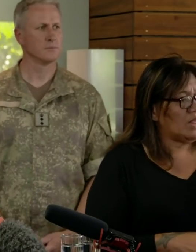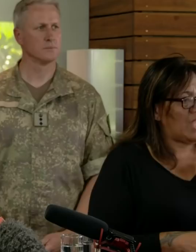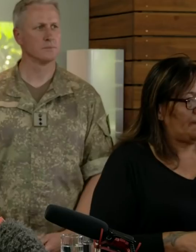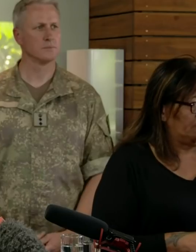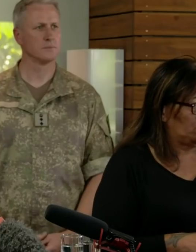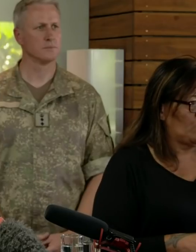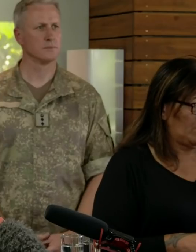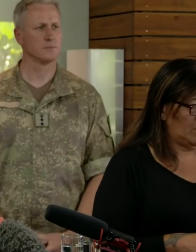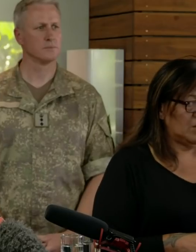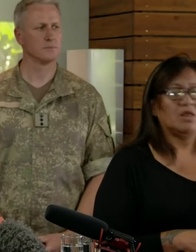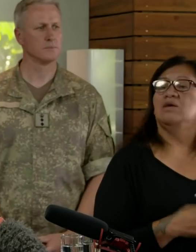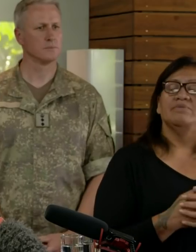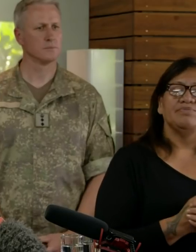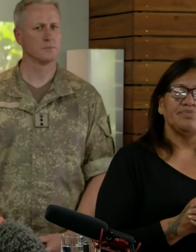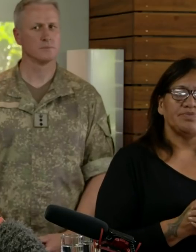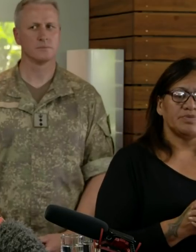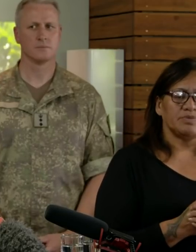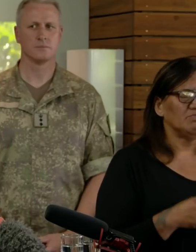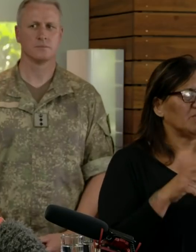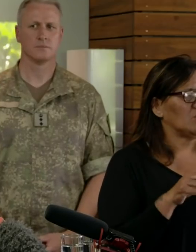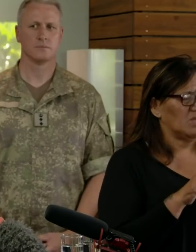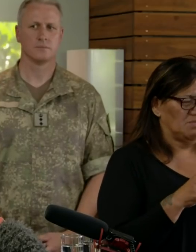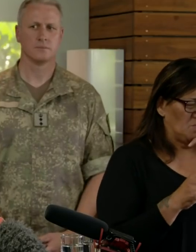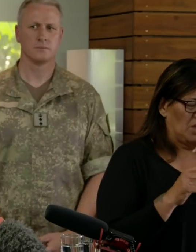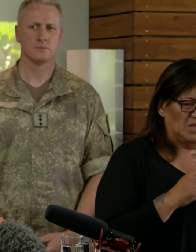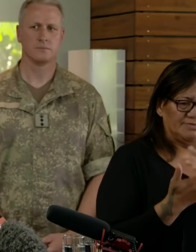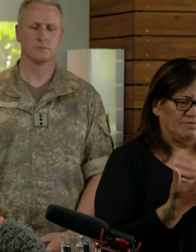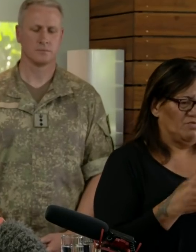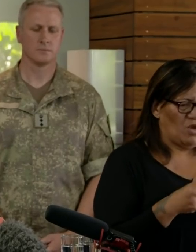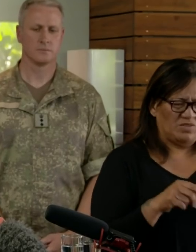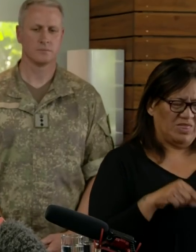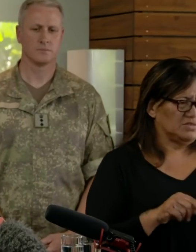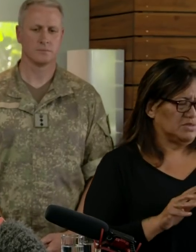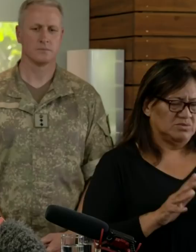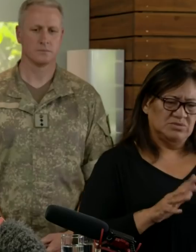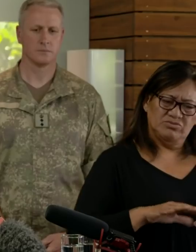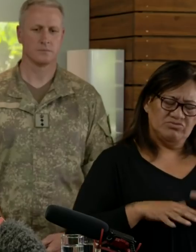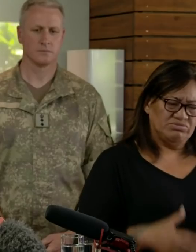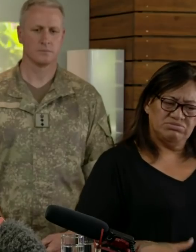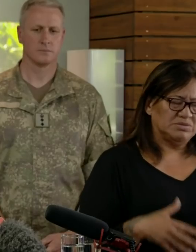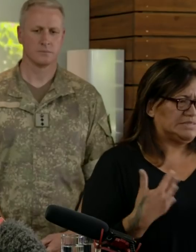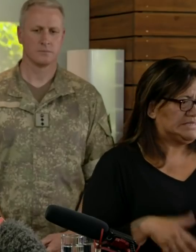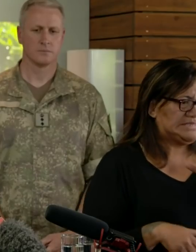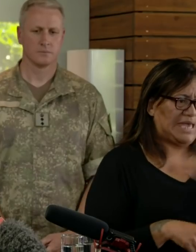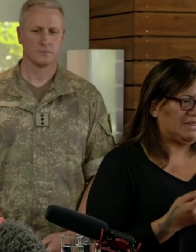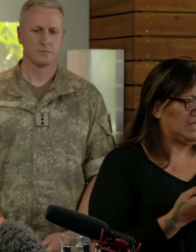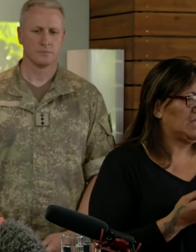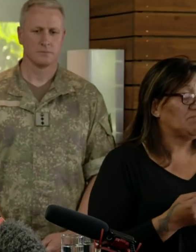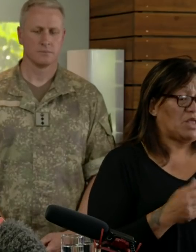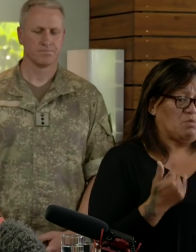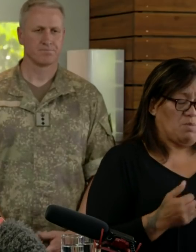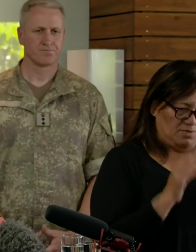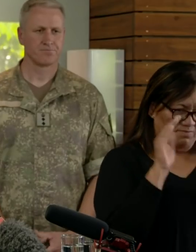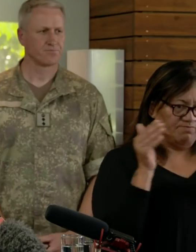that also share in this trauma and the tragedy. But right now, they're very focused on the job in front of